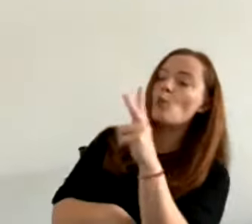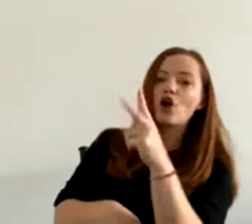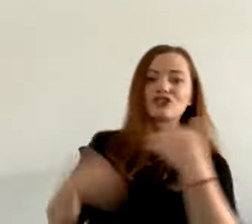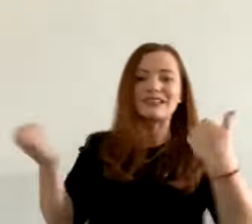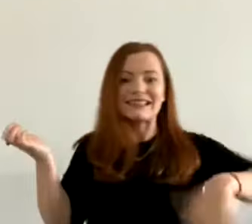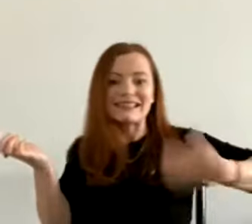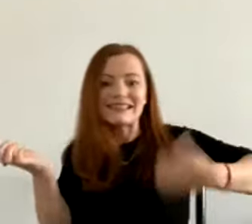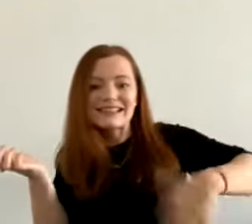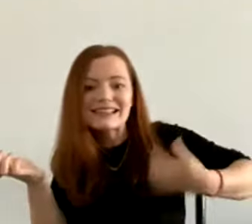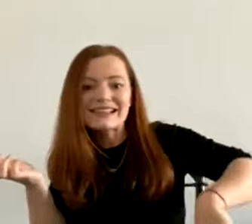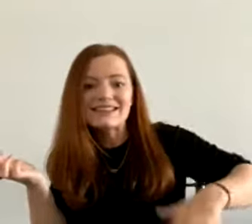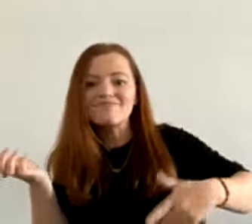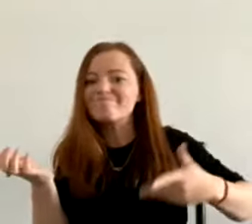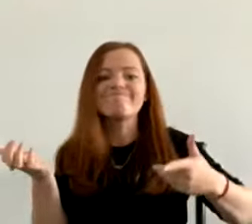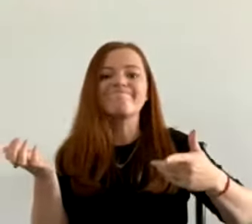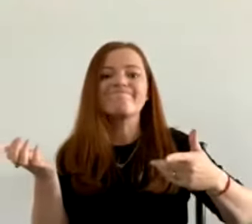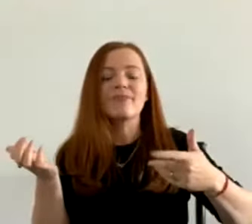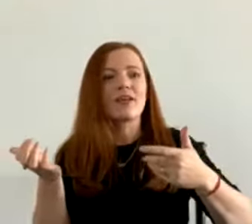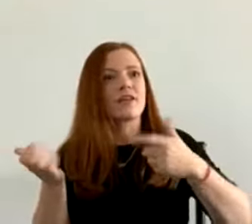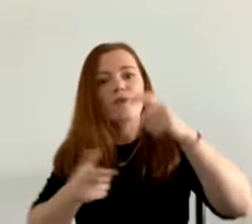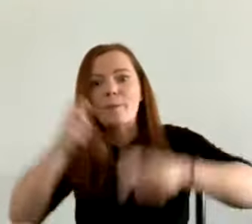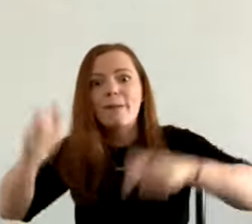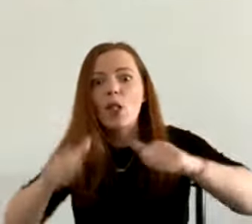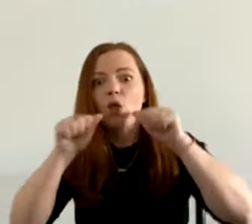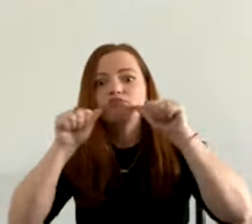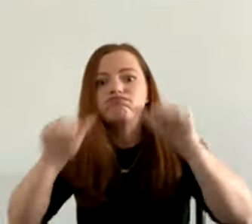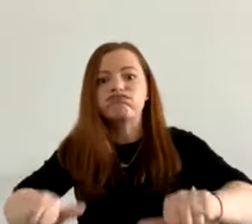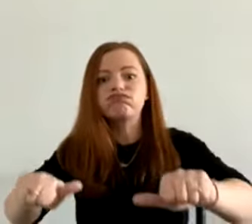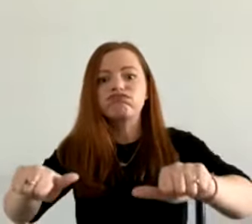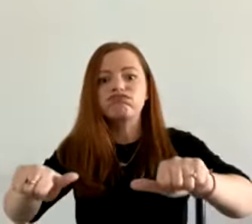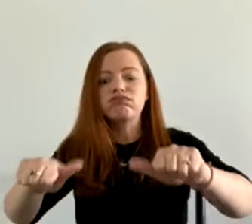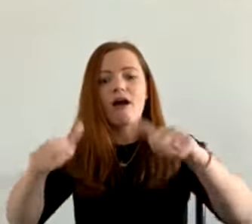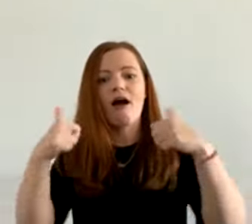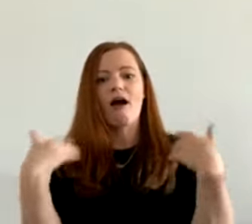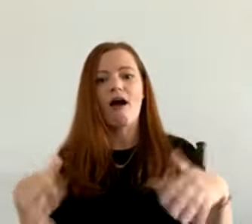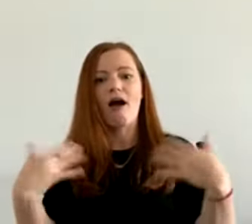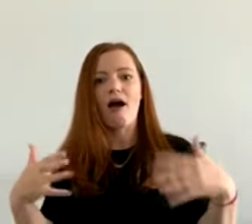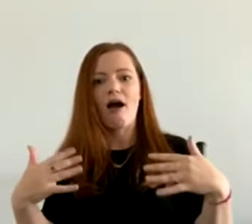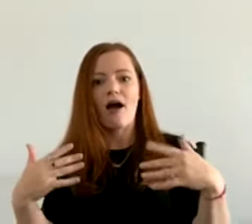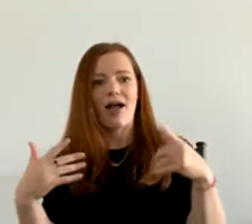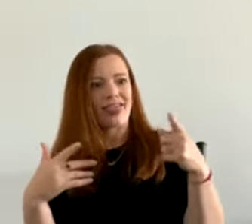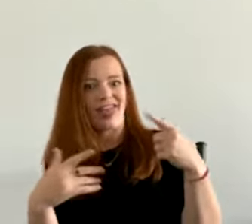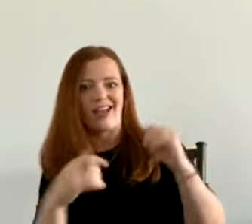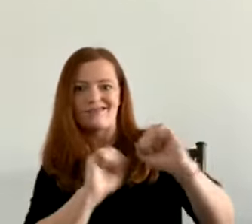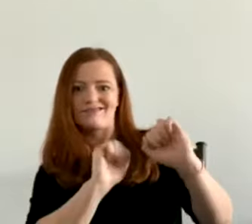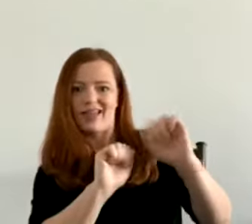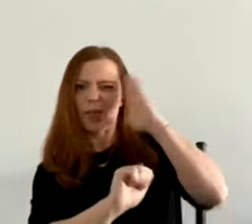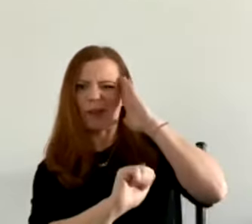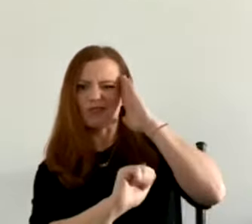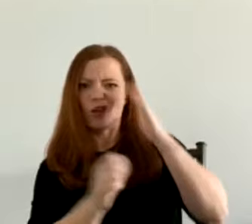people that you love and admire and think are fantastic, and they're sat in their bedroom playing a keyboard.